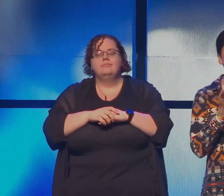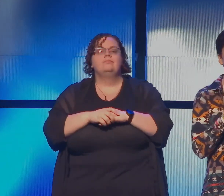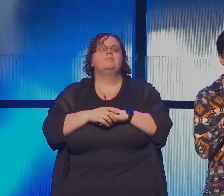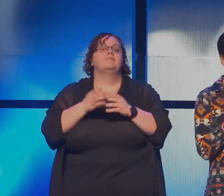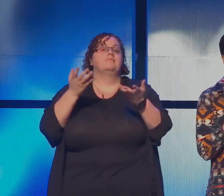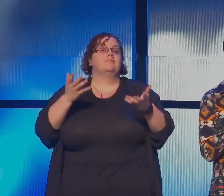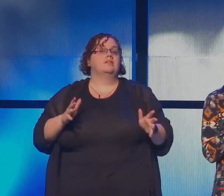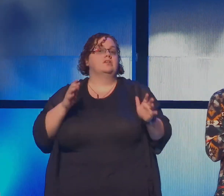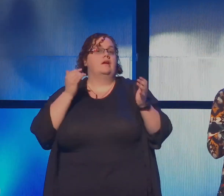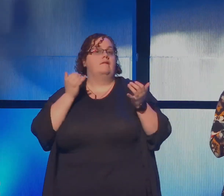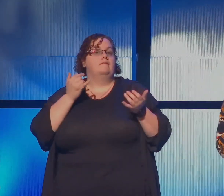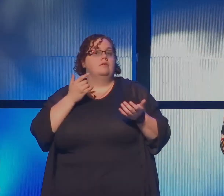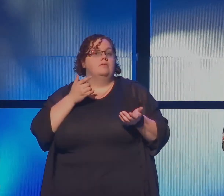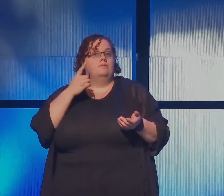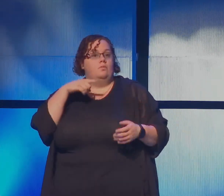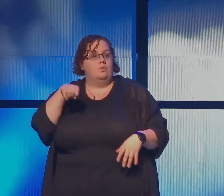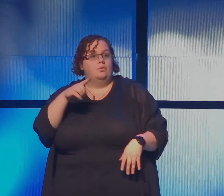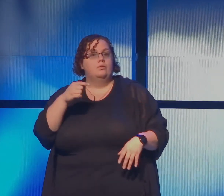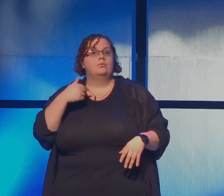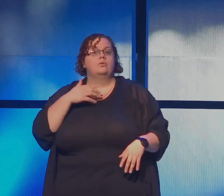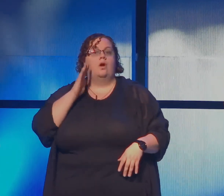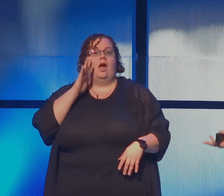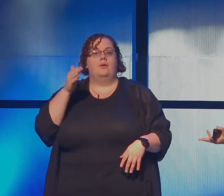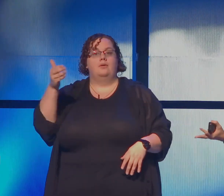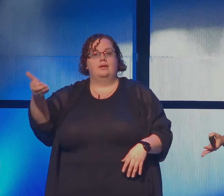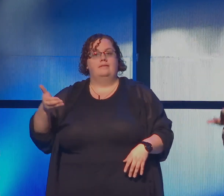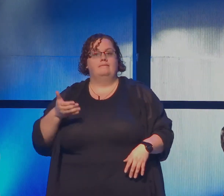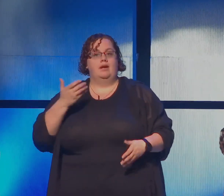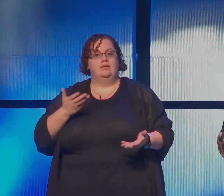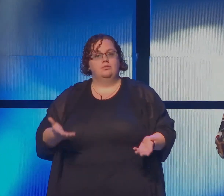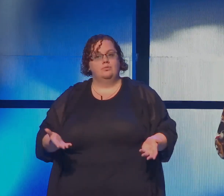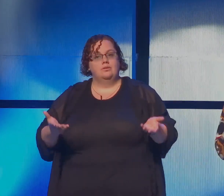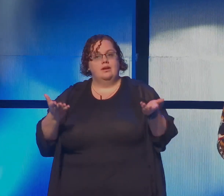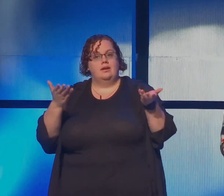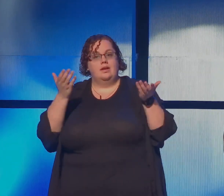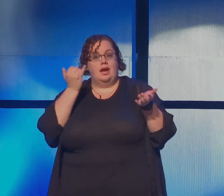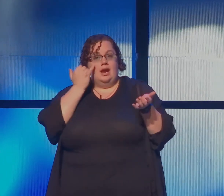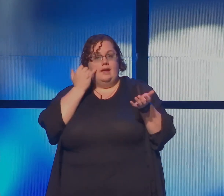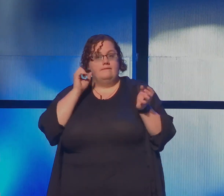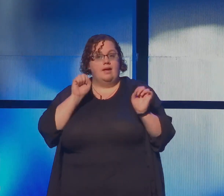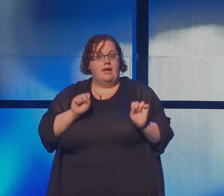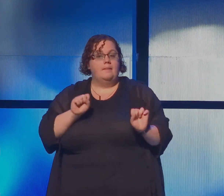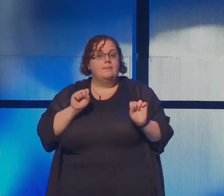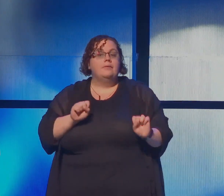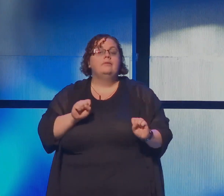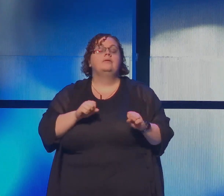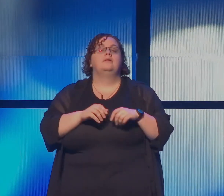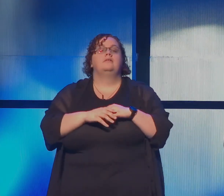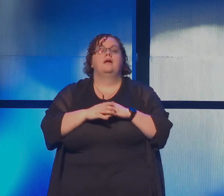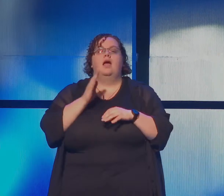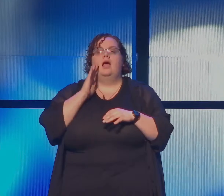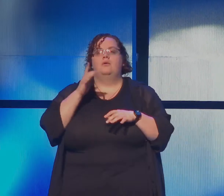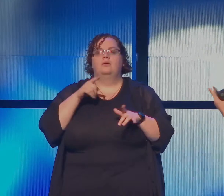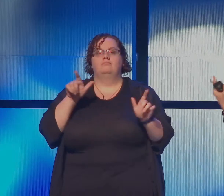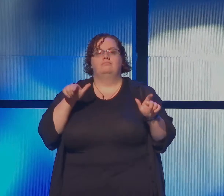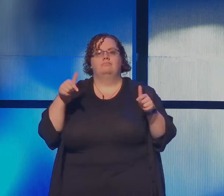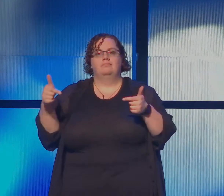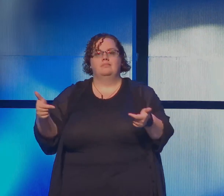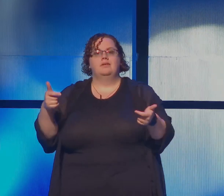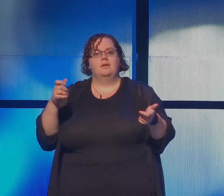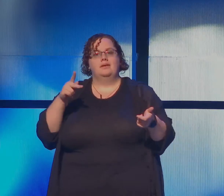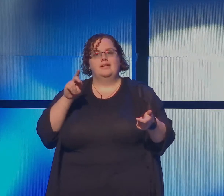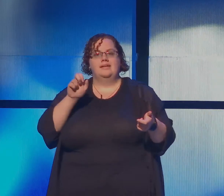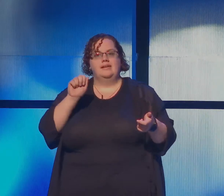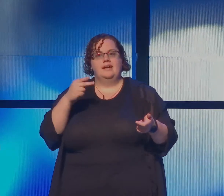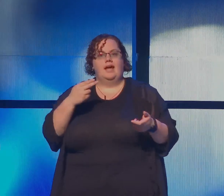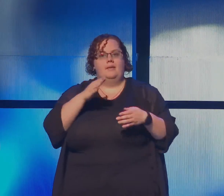all that I have for you. So I will invite you to stand if you are able, and I will hand it back over to Kia and the